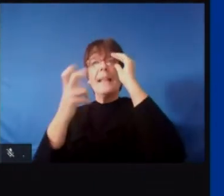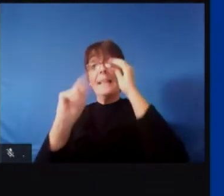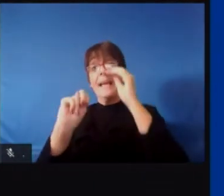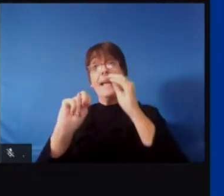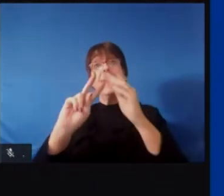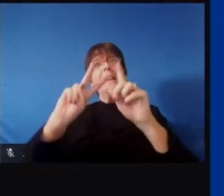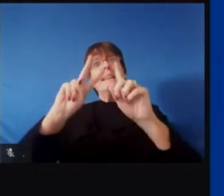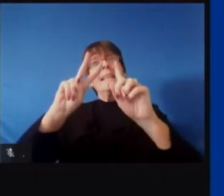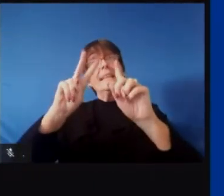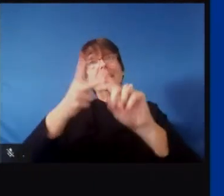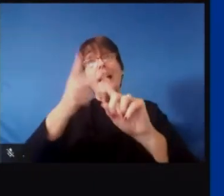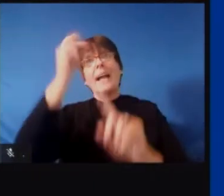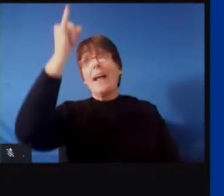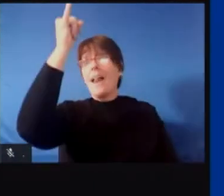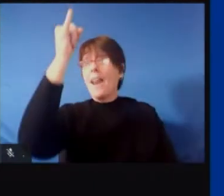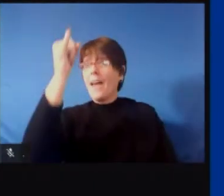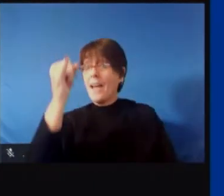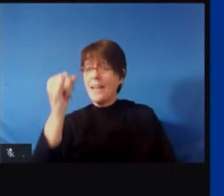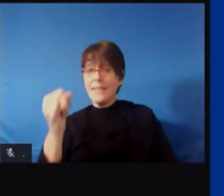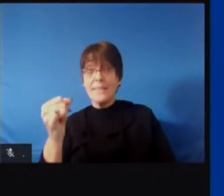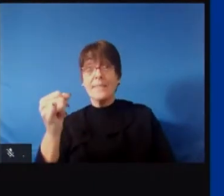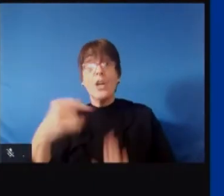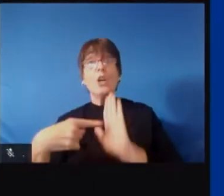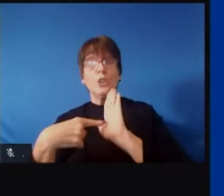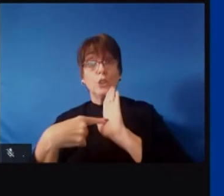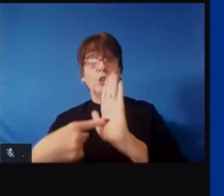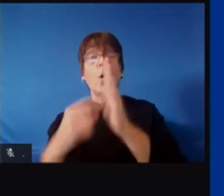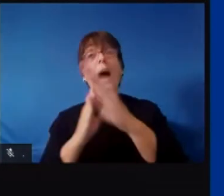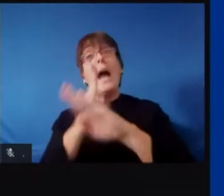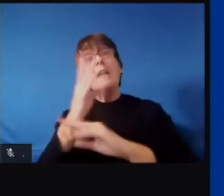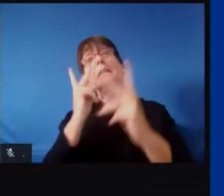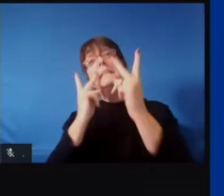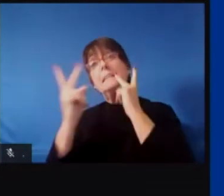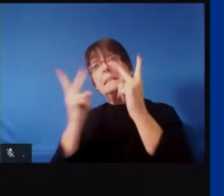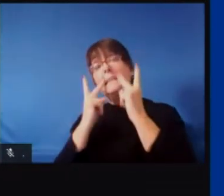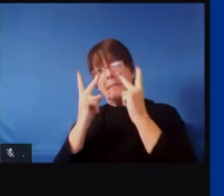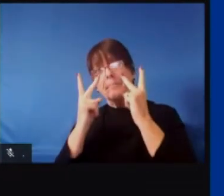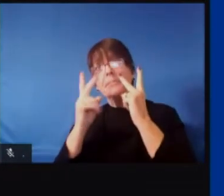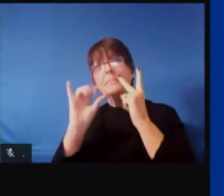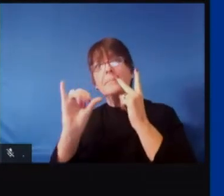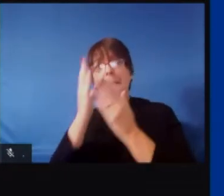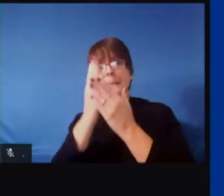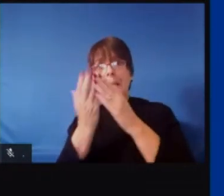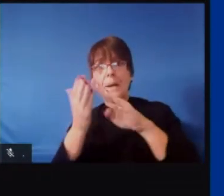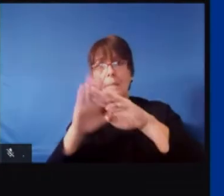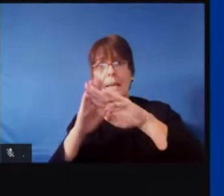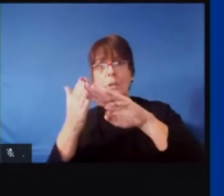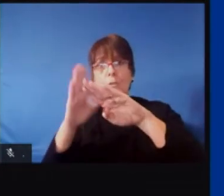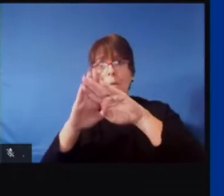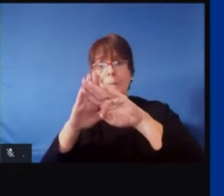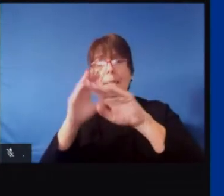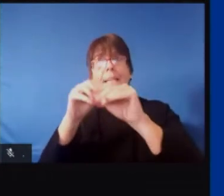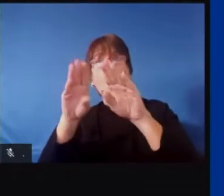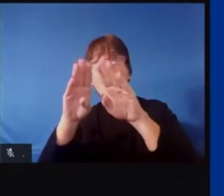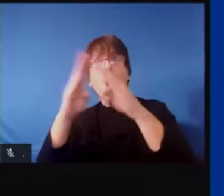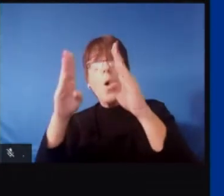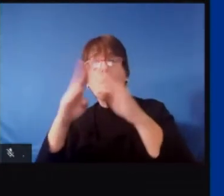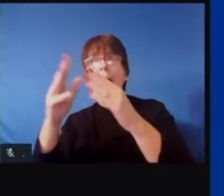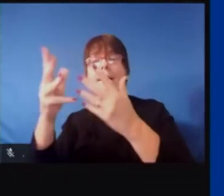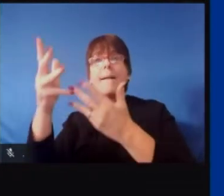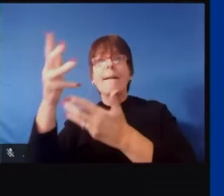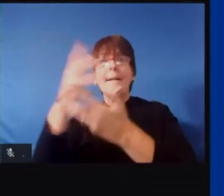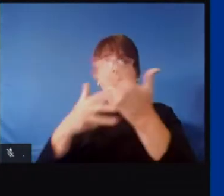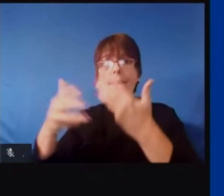vertical line shows when we, after seeing some increase in our openings, an increase in mixing,